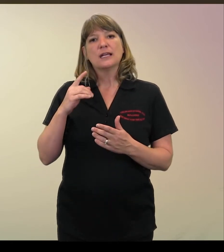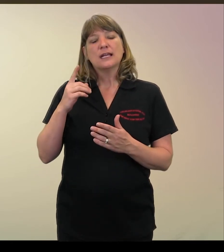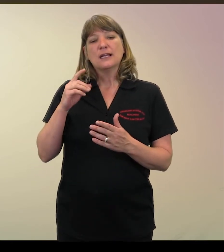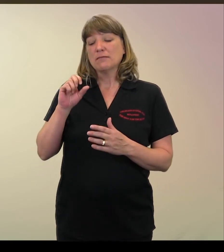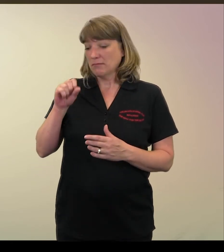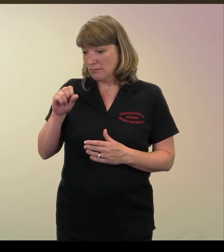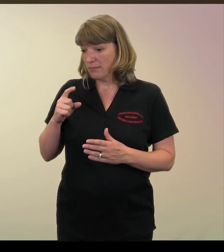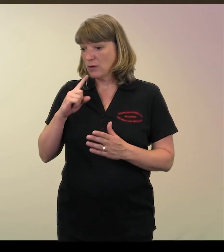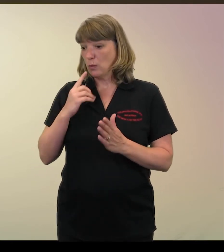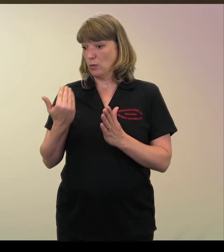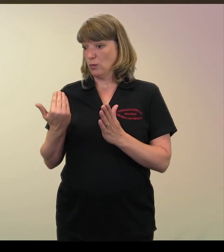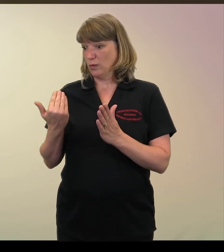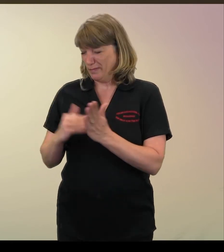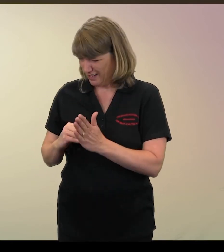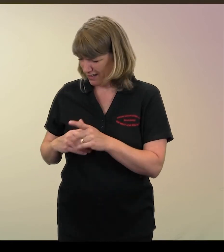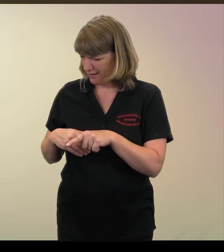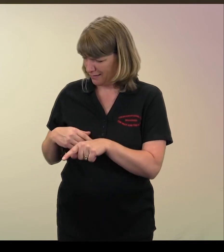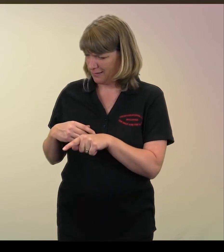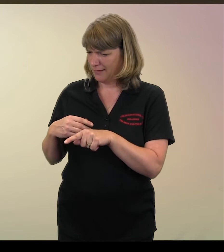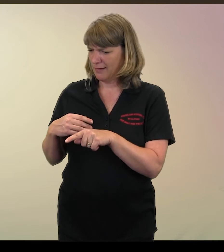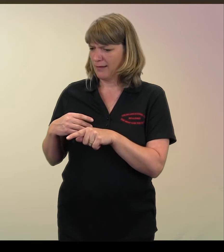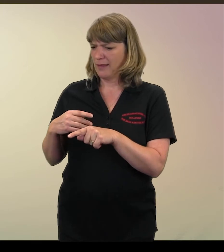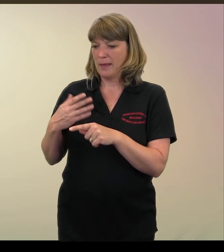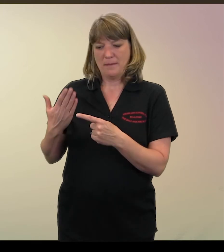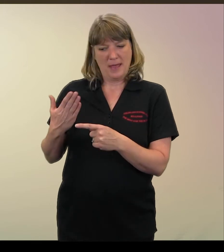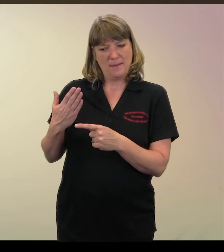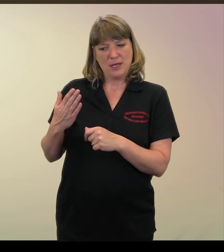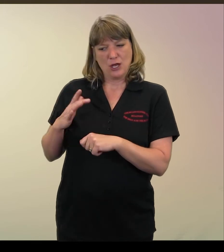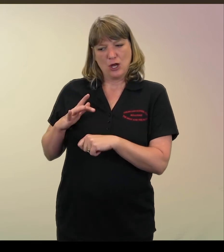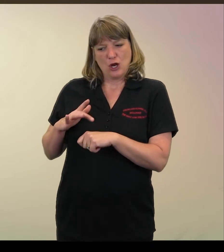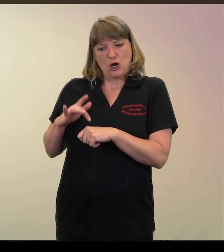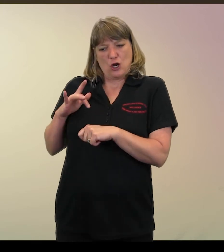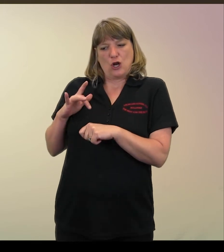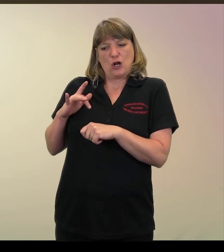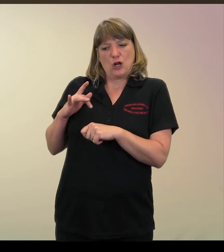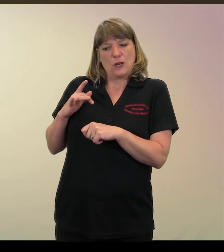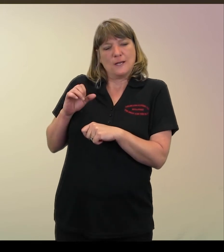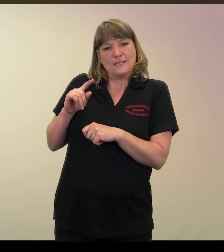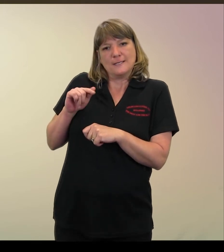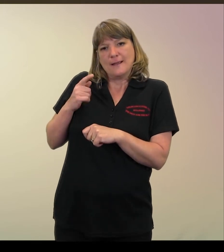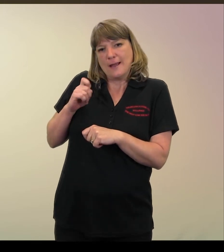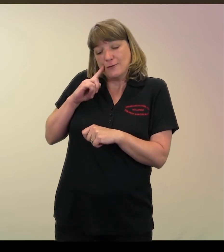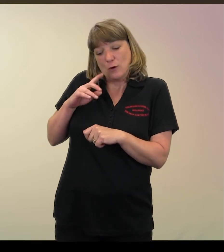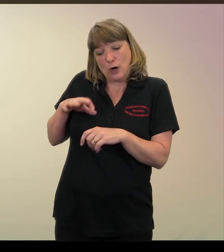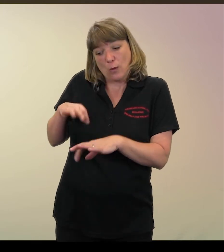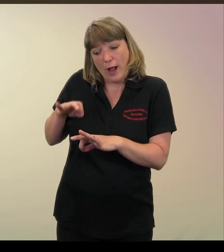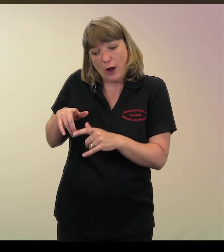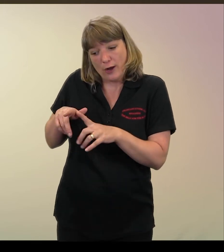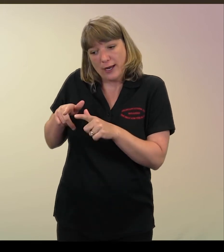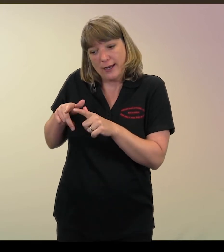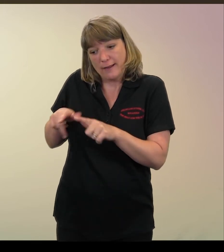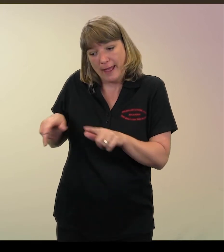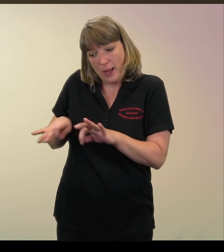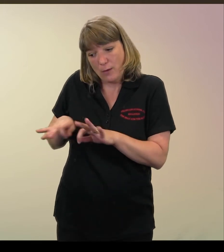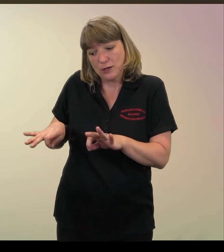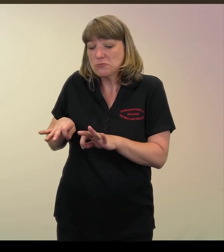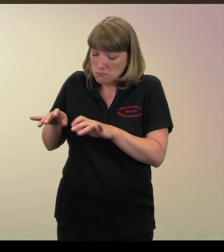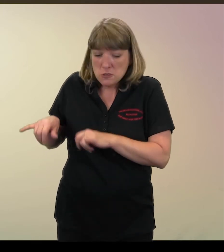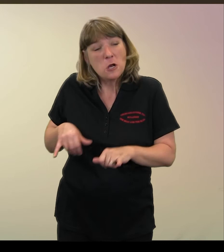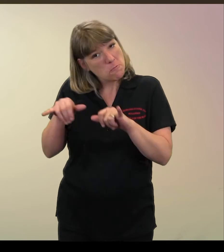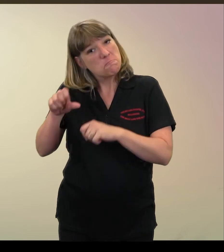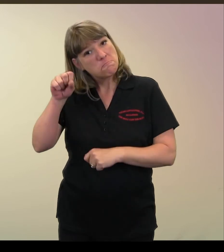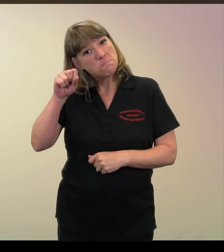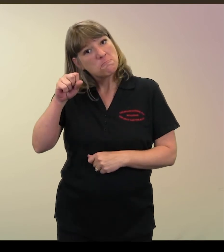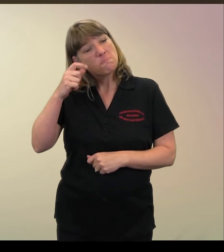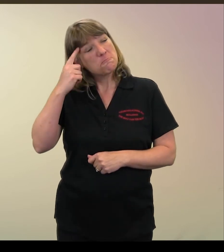odd. Repeating what you say might be, in early stages of acquiring language,